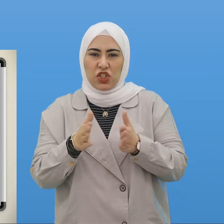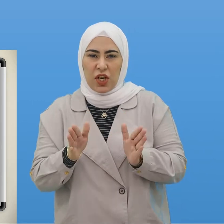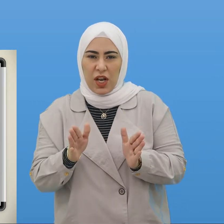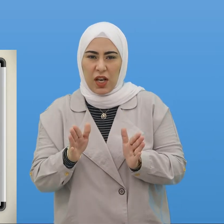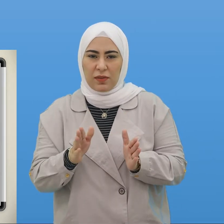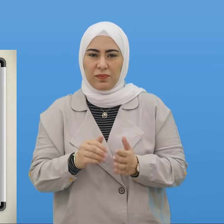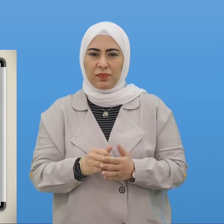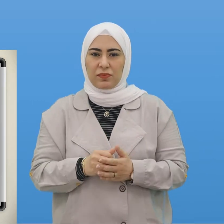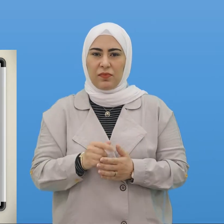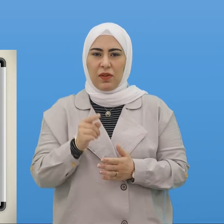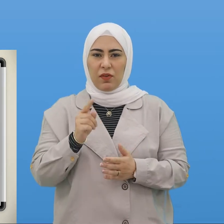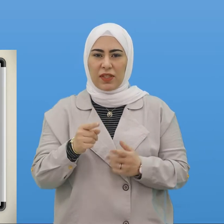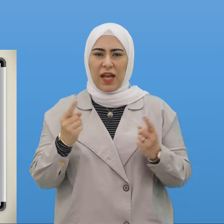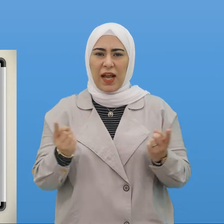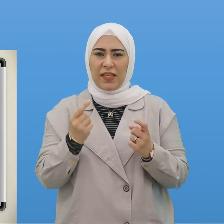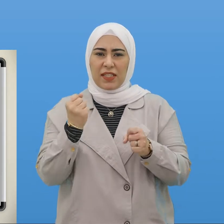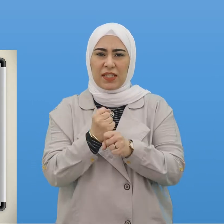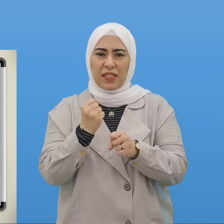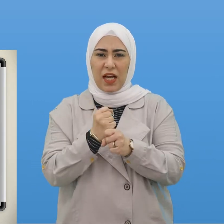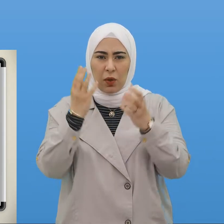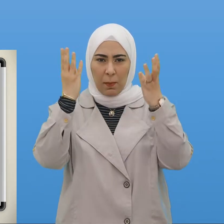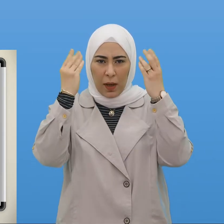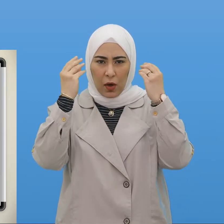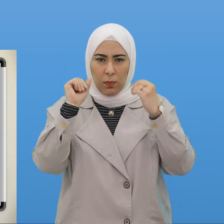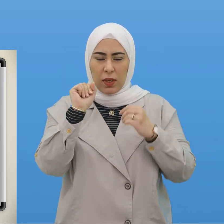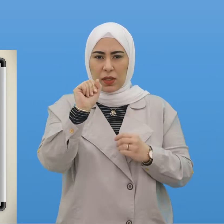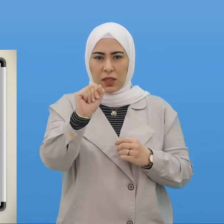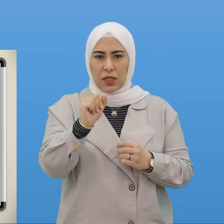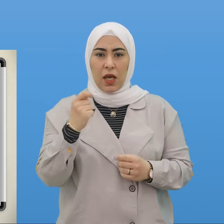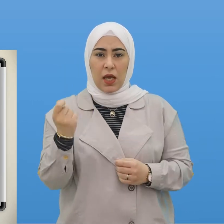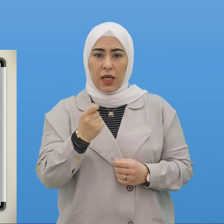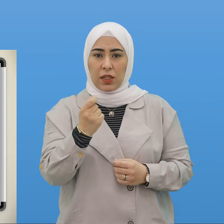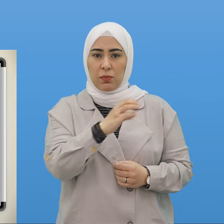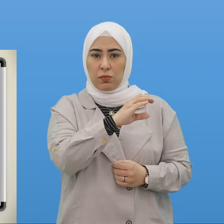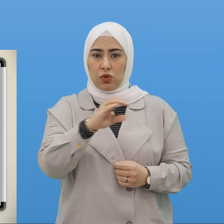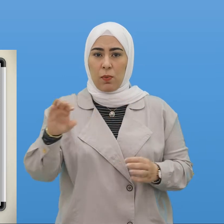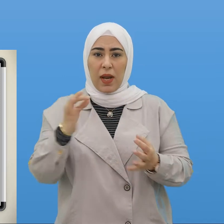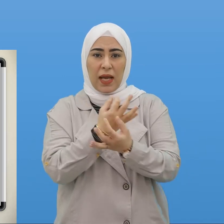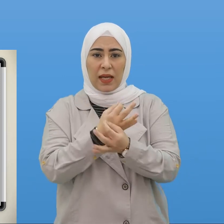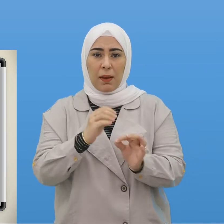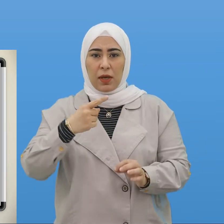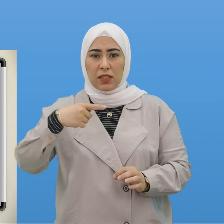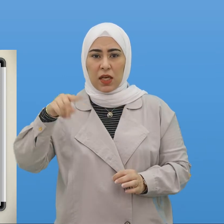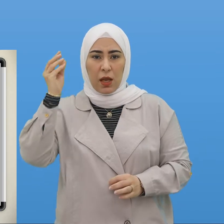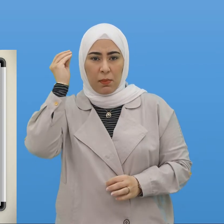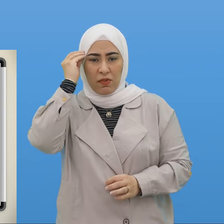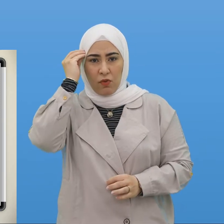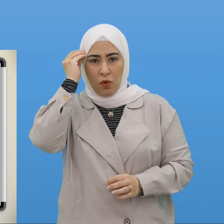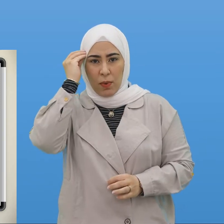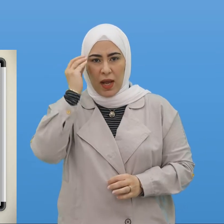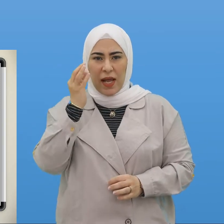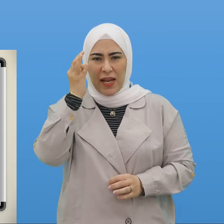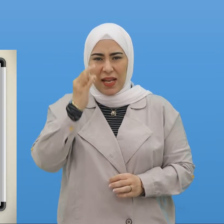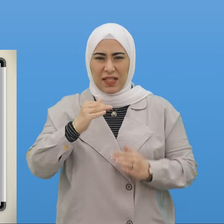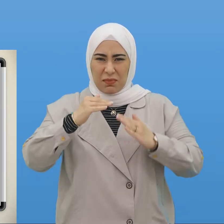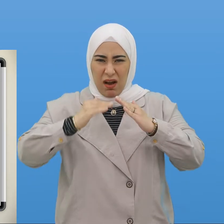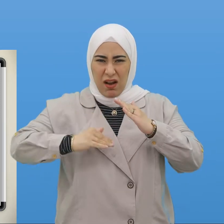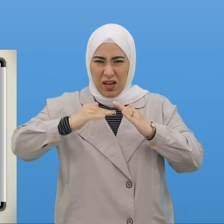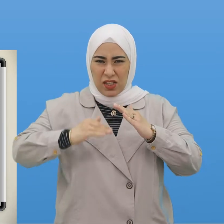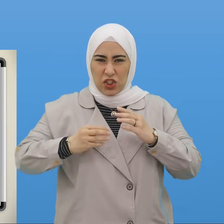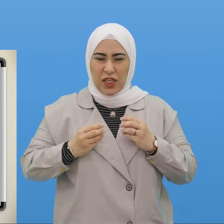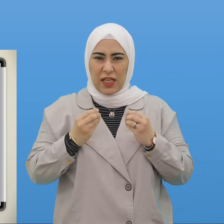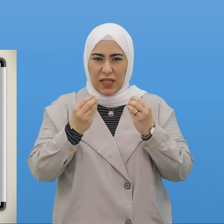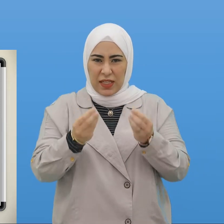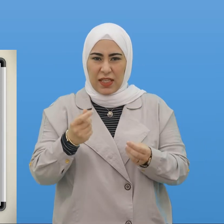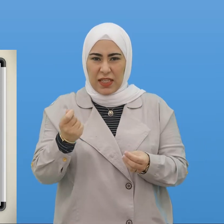or the textbook information. Write full, meaningful sentences and provide 2 causes, reasons,